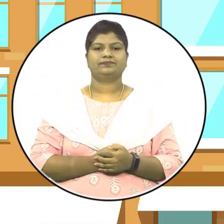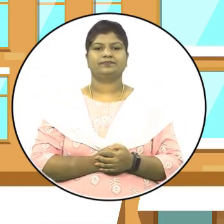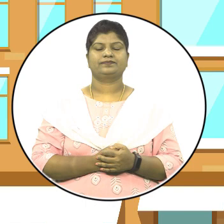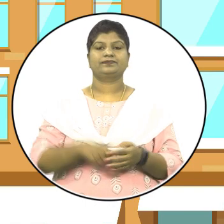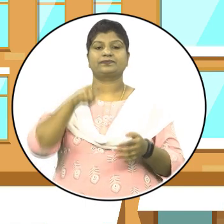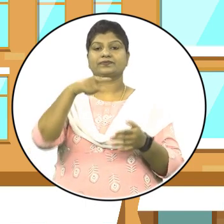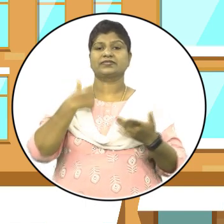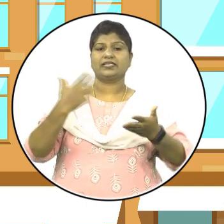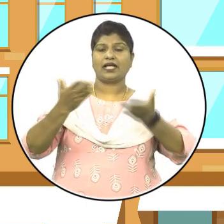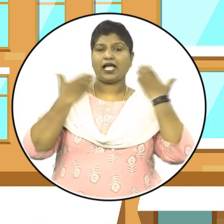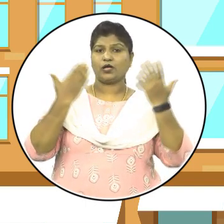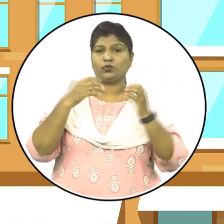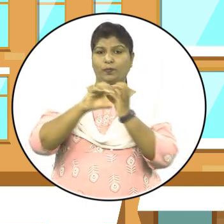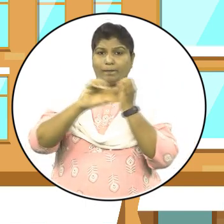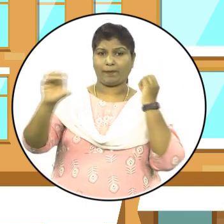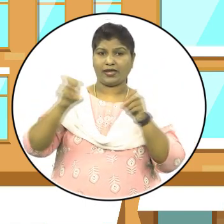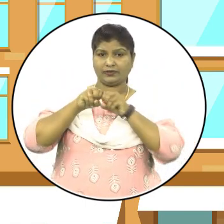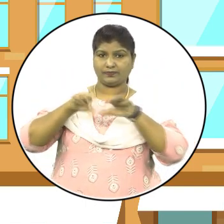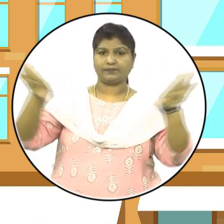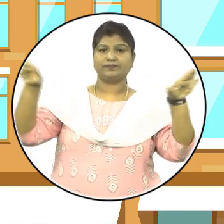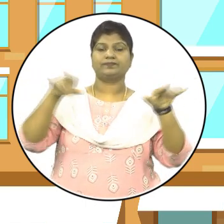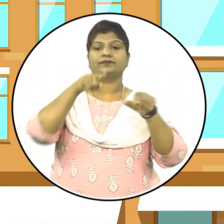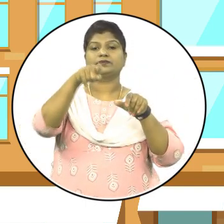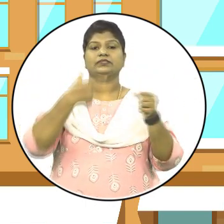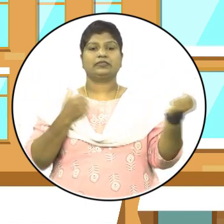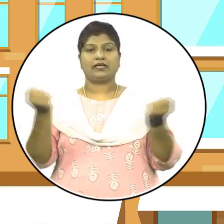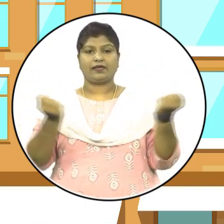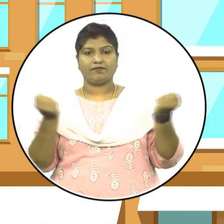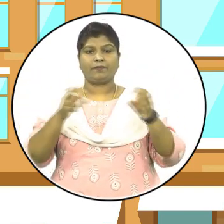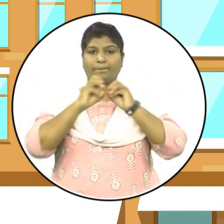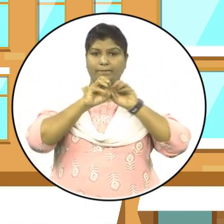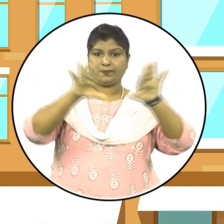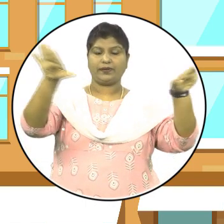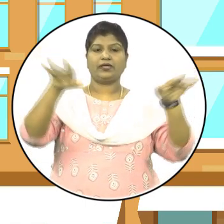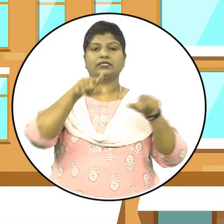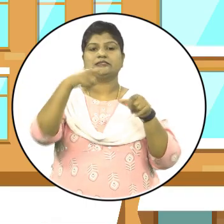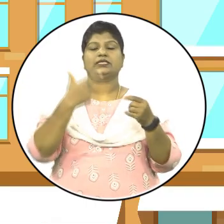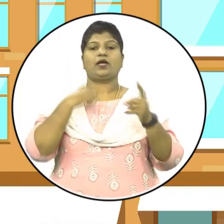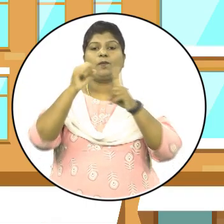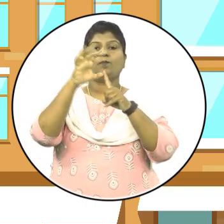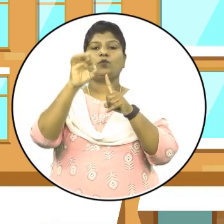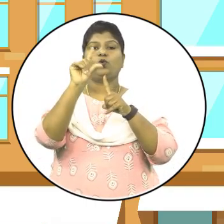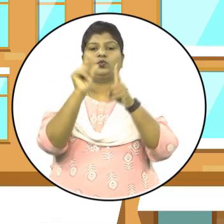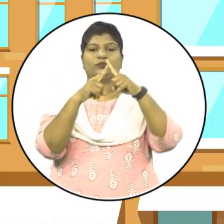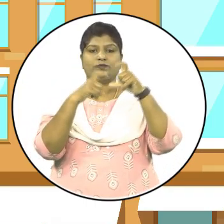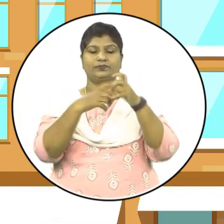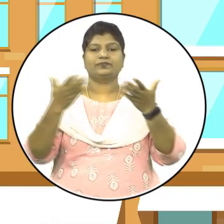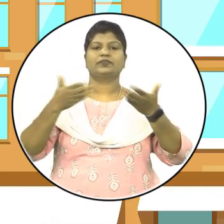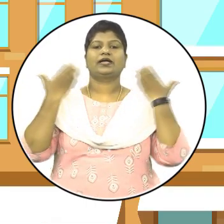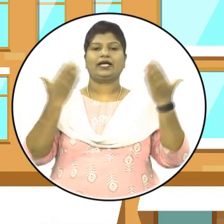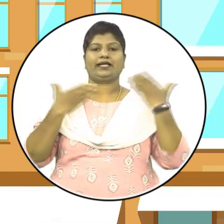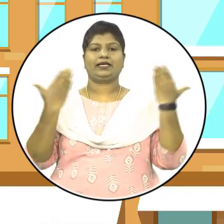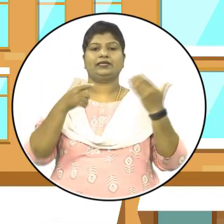The exhaust gases released by motor vehicles pollute air by